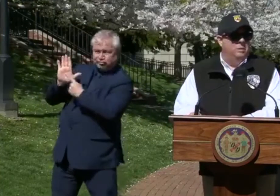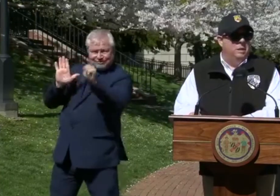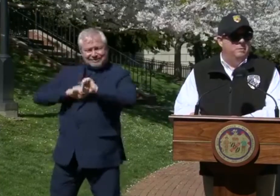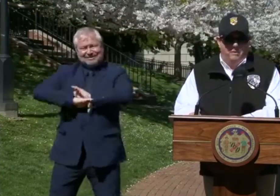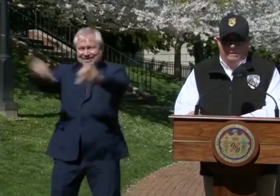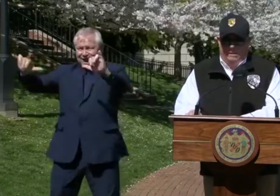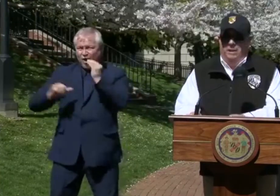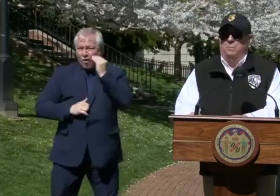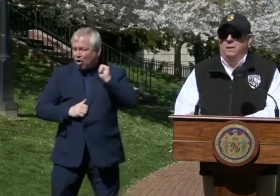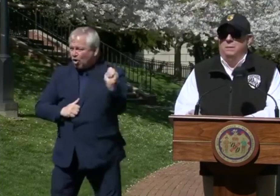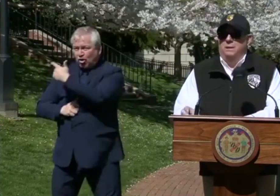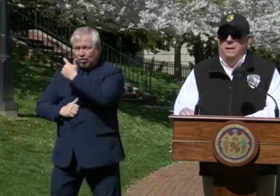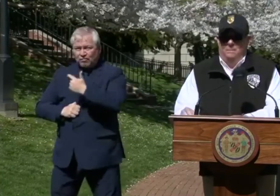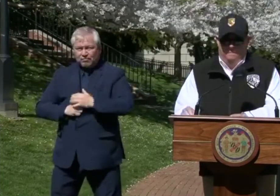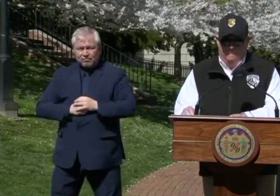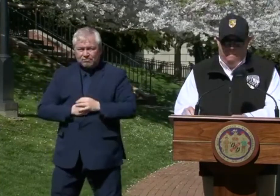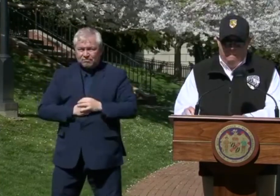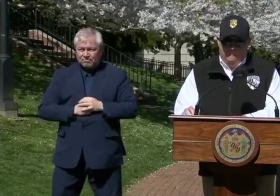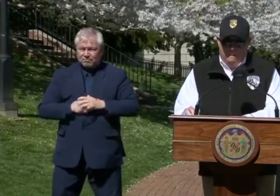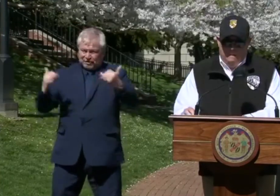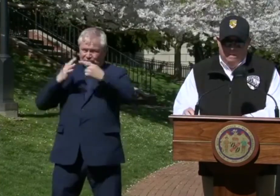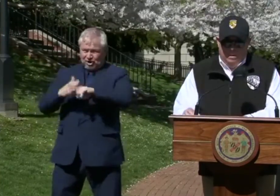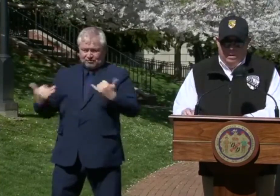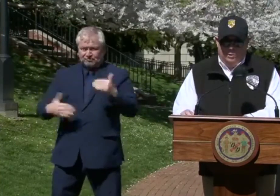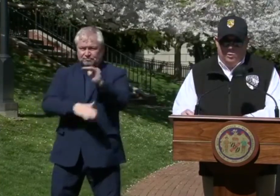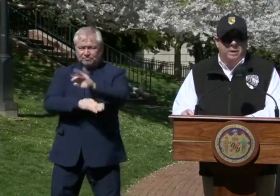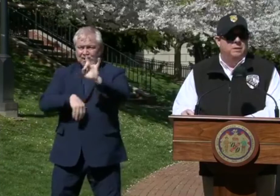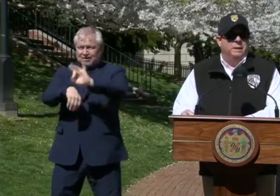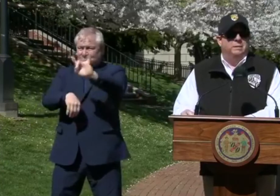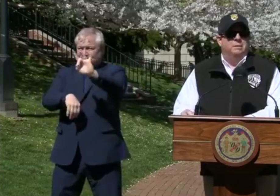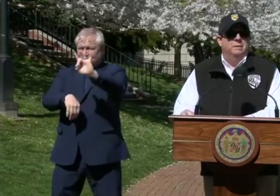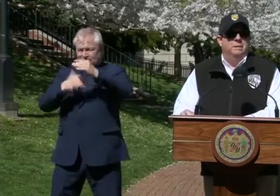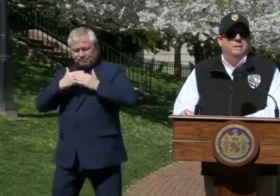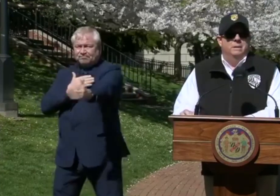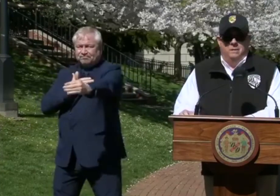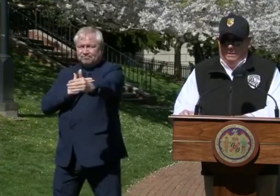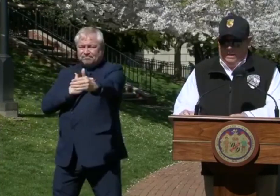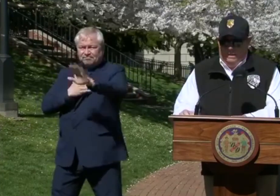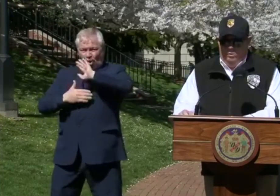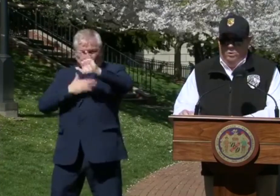will become effective at 8 p.m. today. All 26